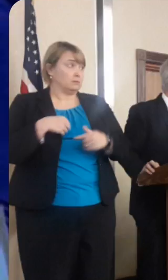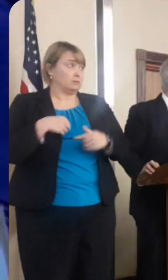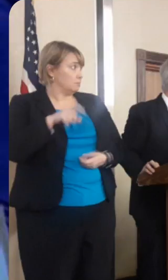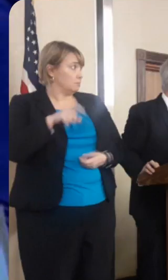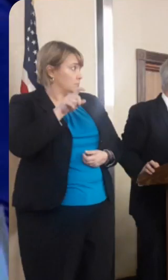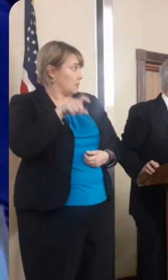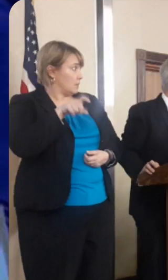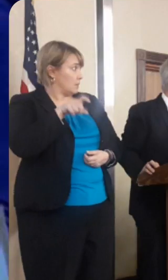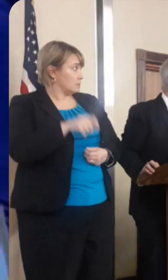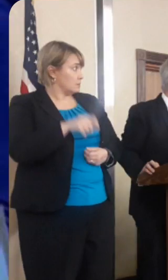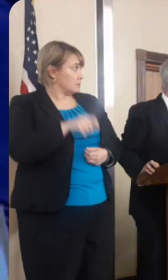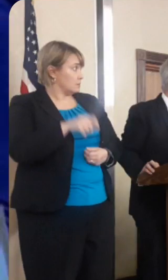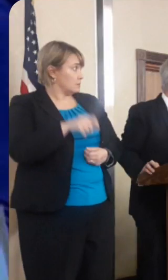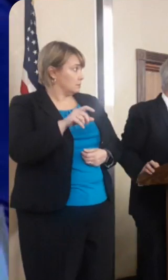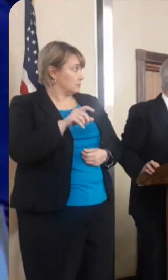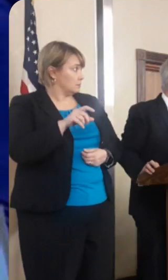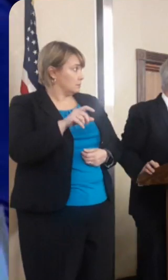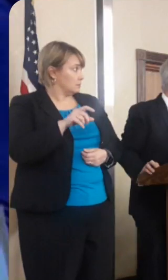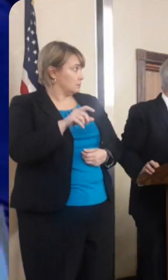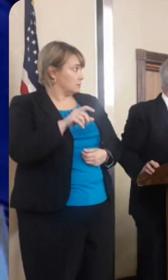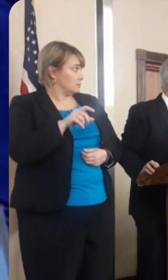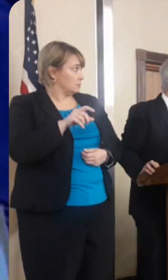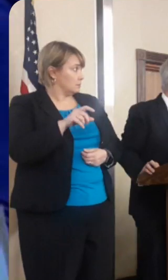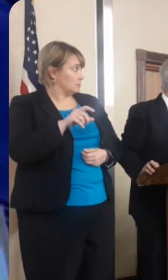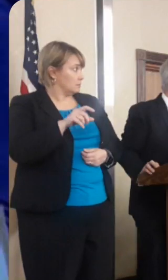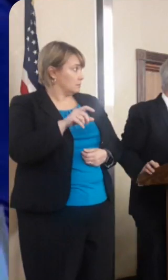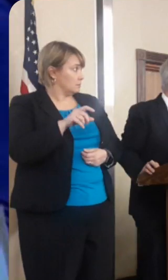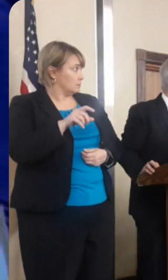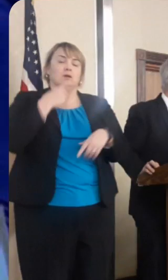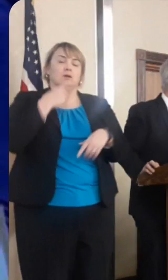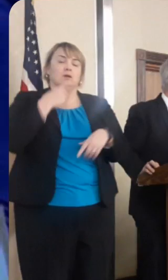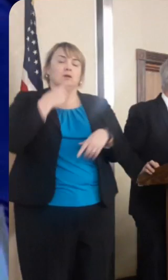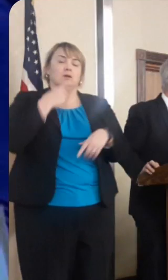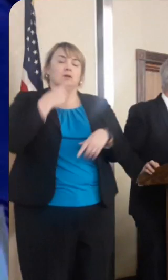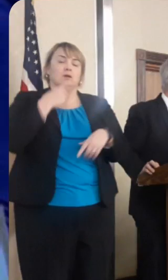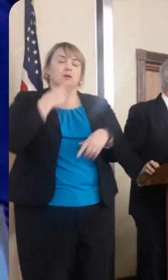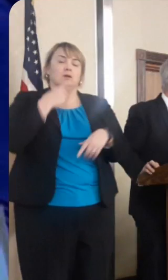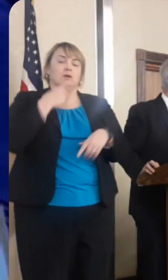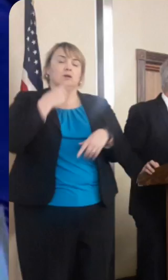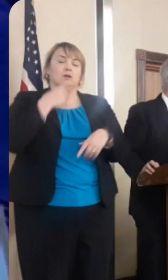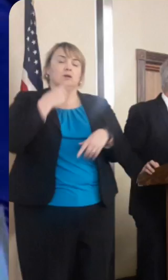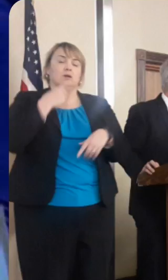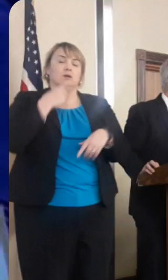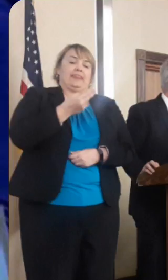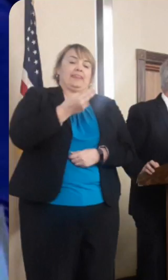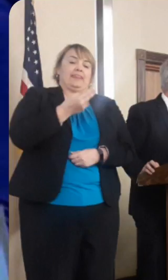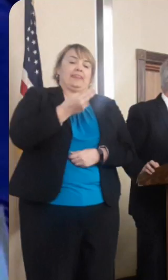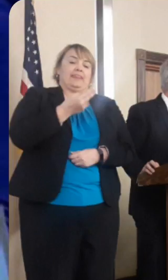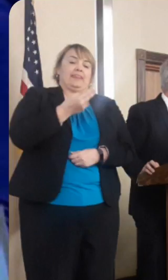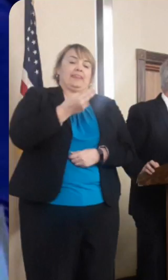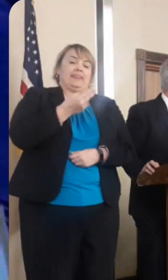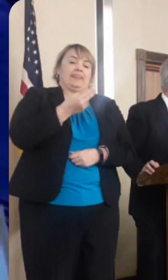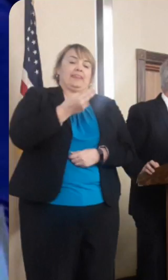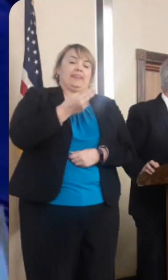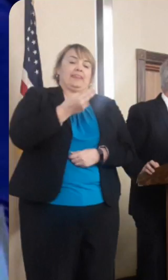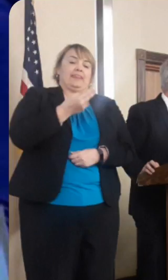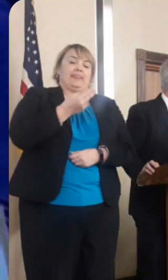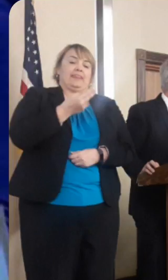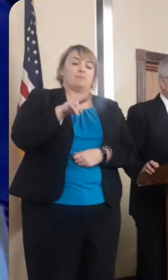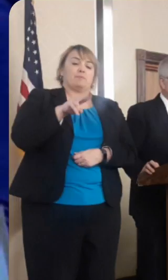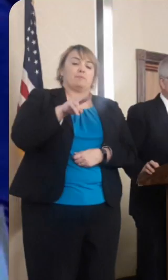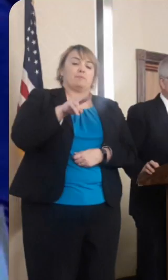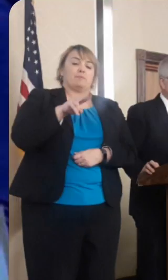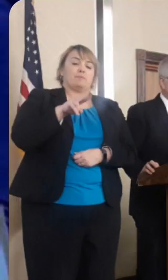is, because it says the person who is the spouse, child, sibling, or parents. So a person who is the